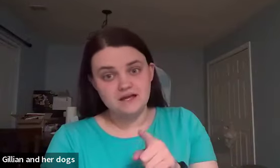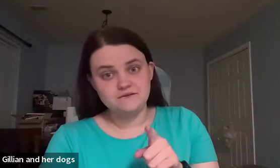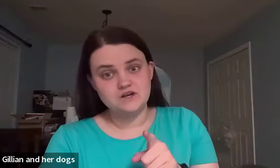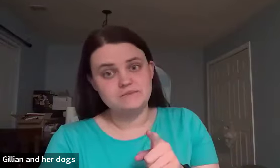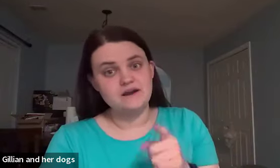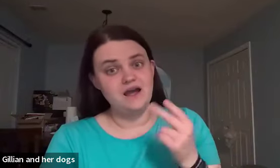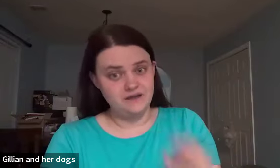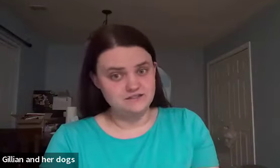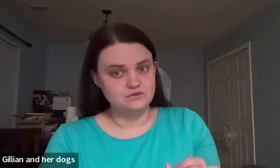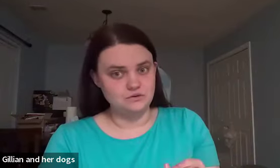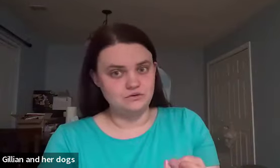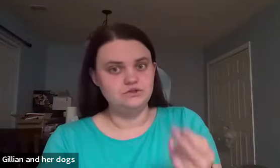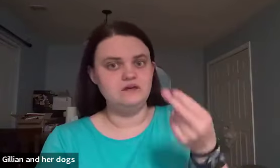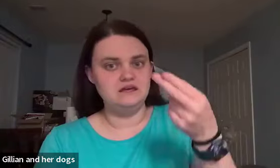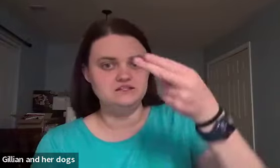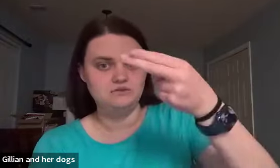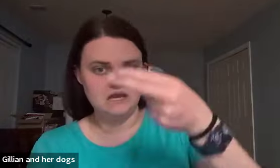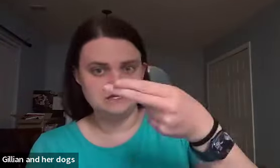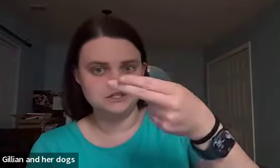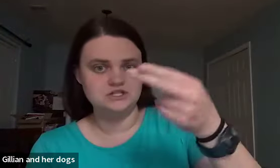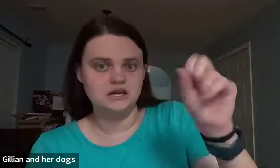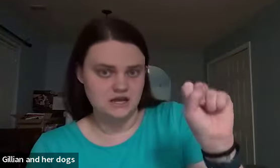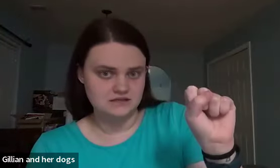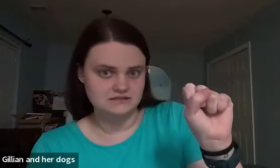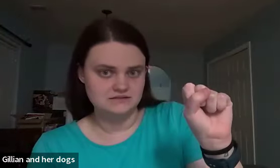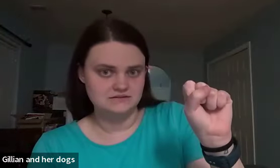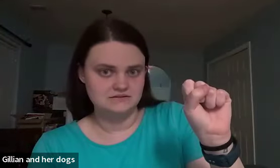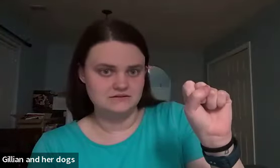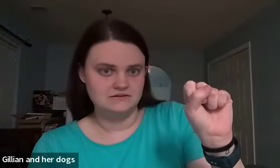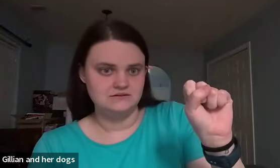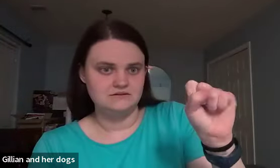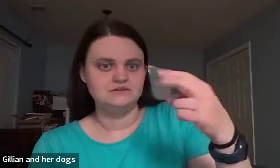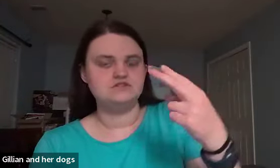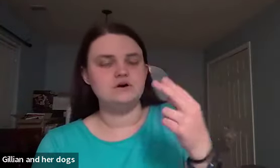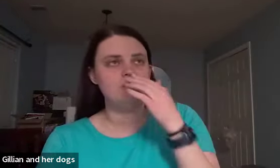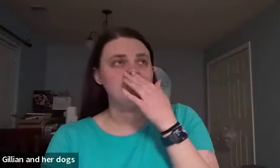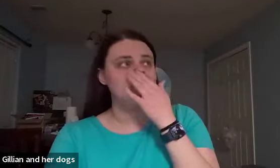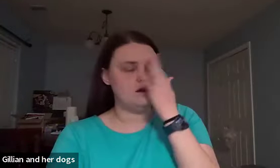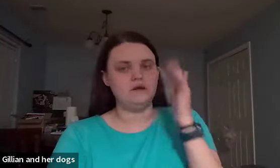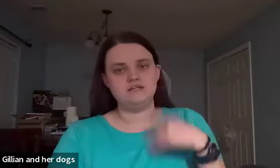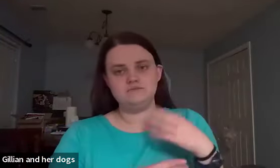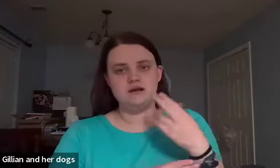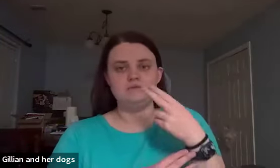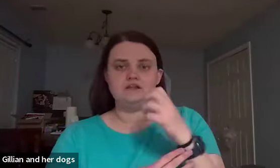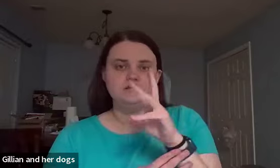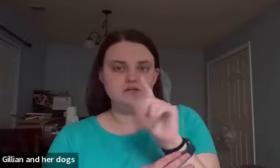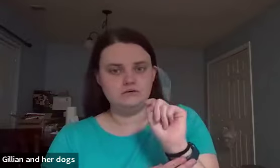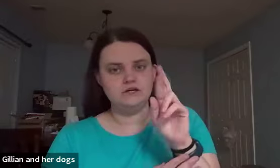But if you're talking about a high school, you can do HS. So like when I do mine, I'd be like